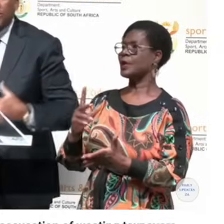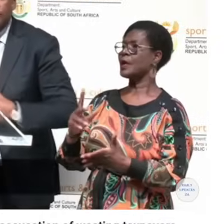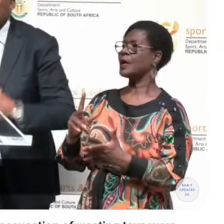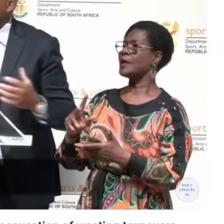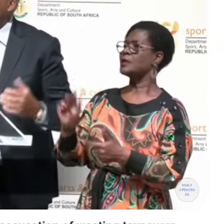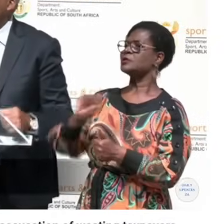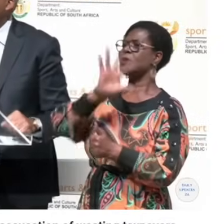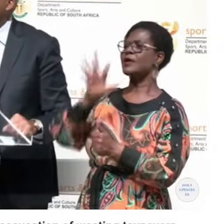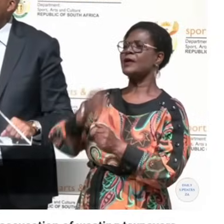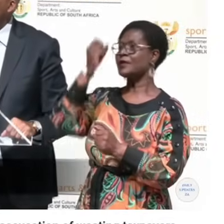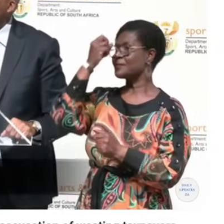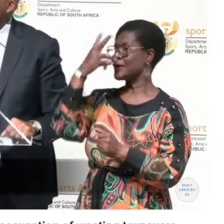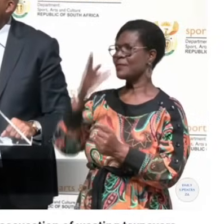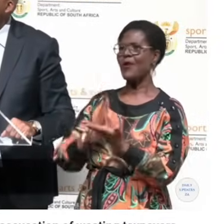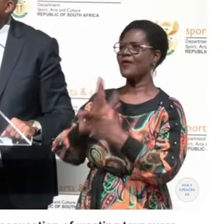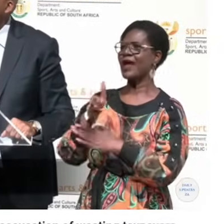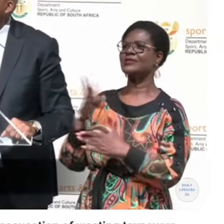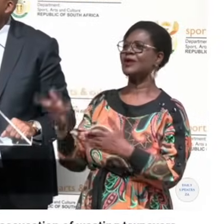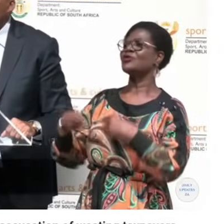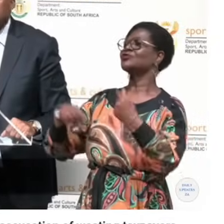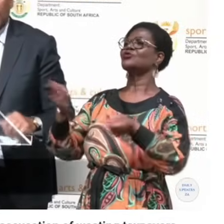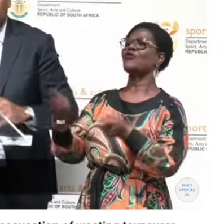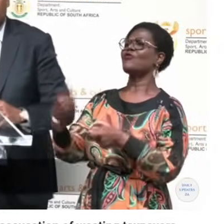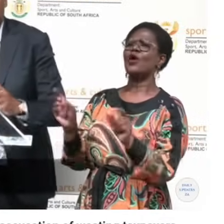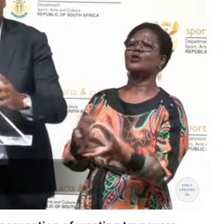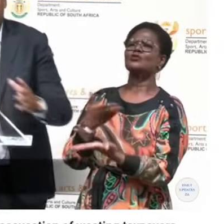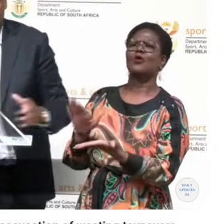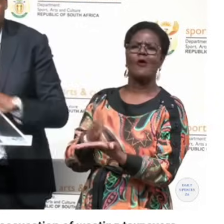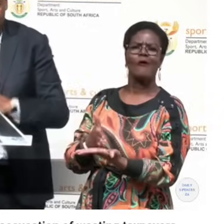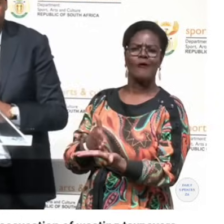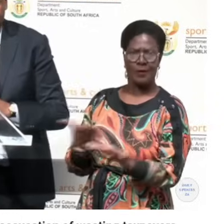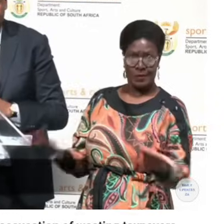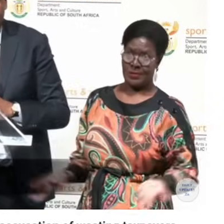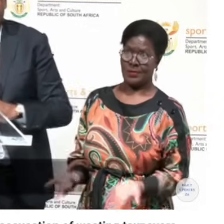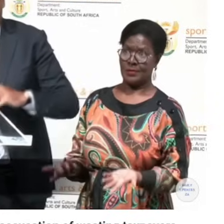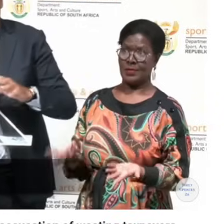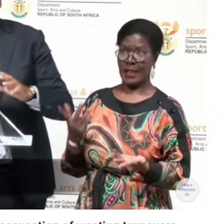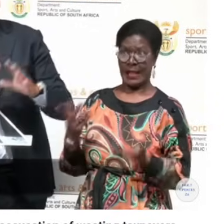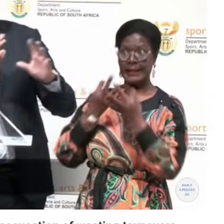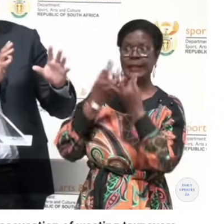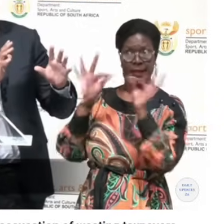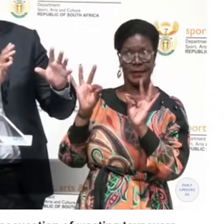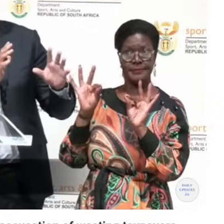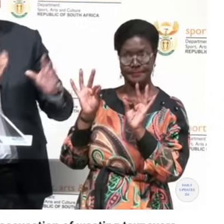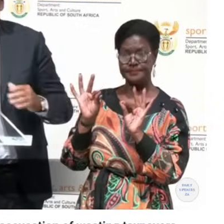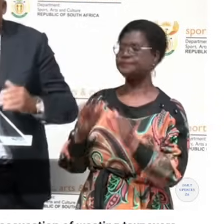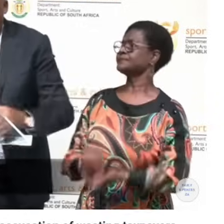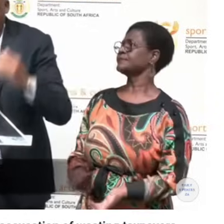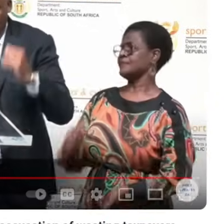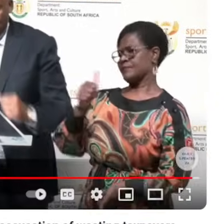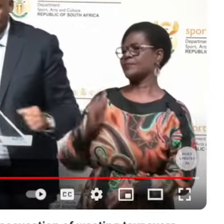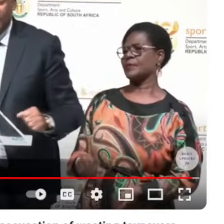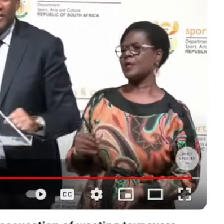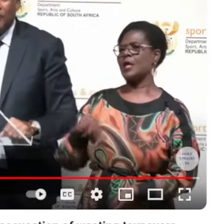Springbok rights are not being sold for a song. So I hope I've made that one clear. Enough about that.